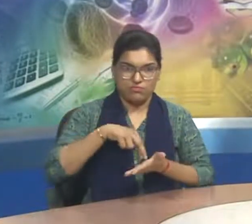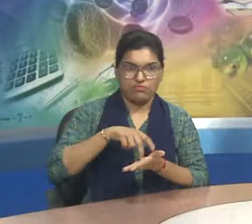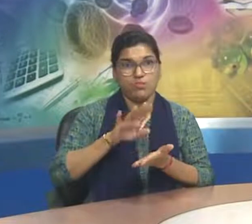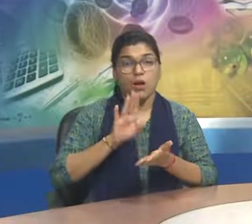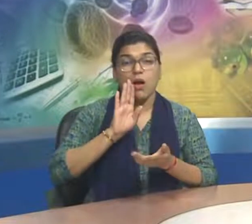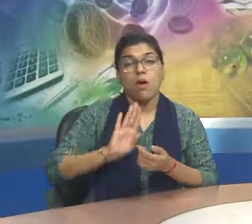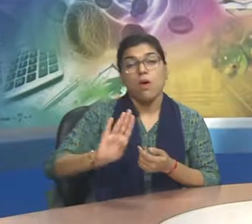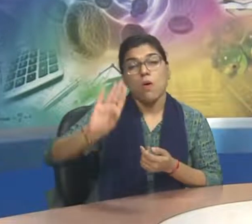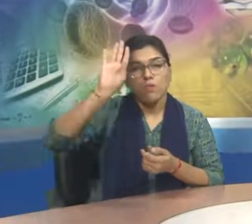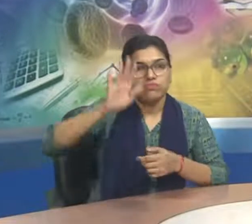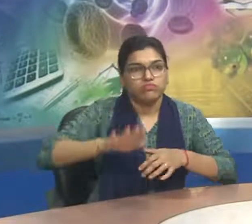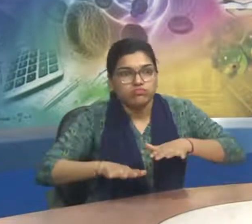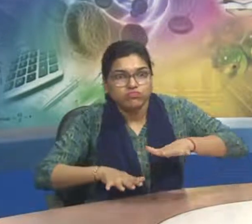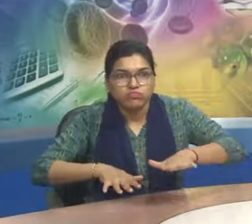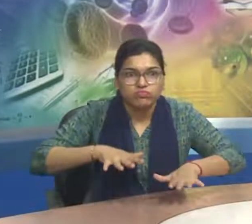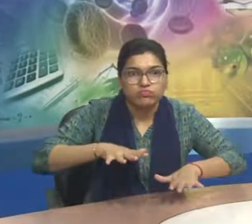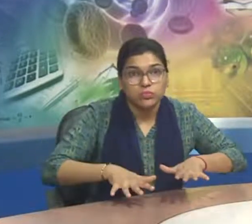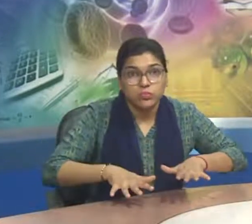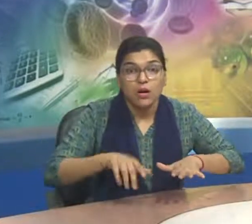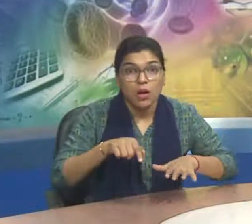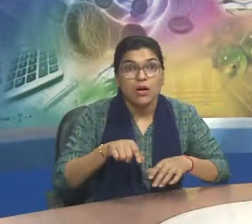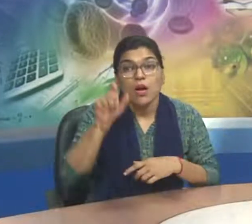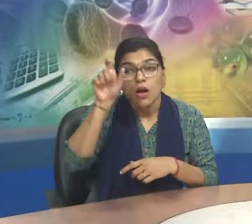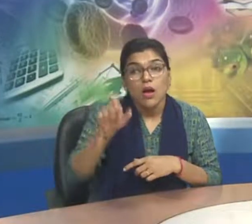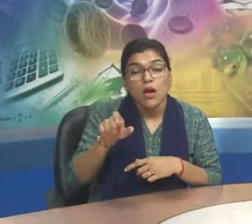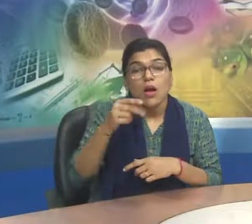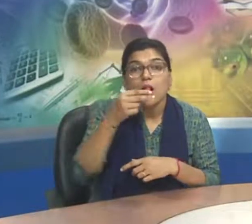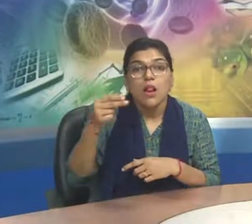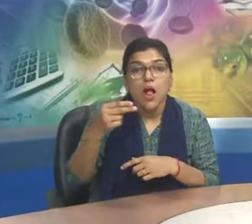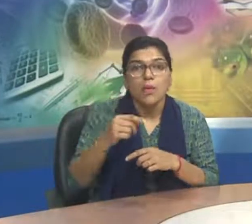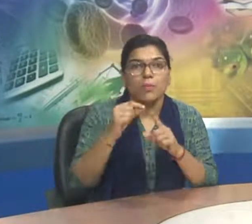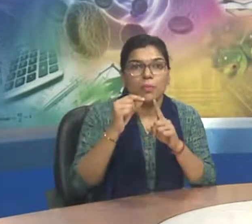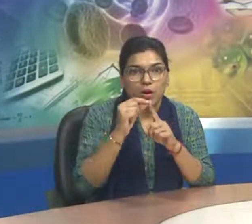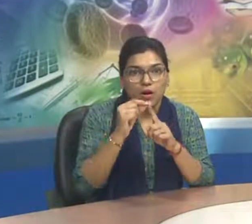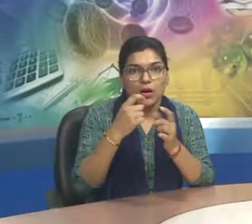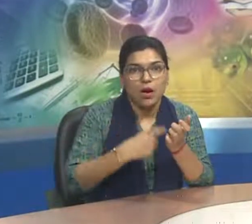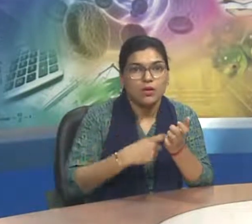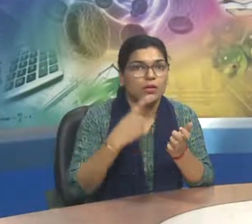During earlier days, the primitive humans lived in forests.